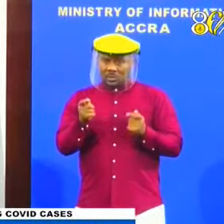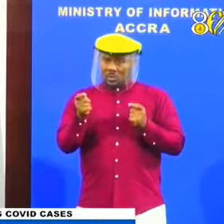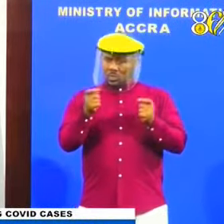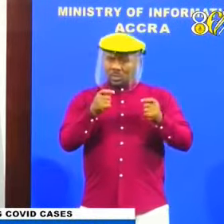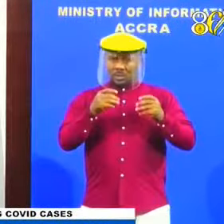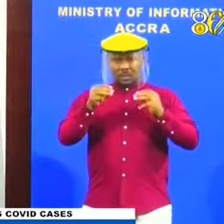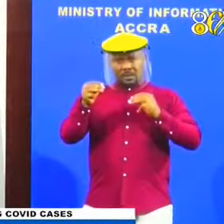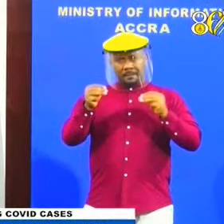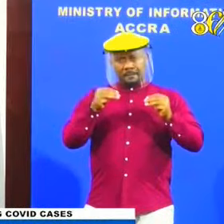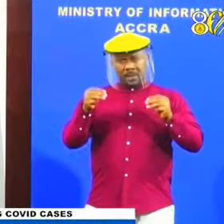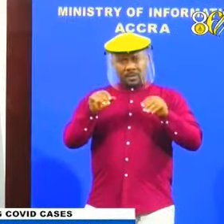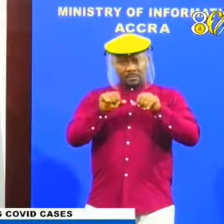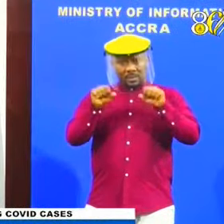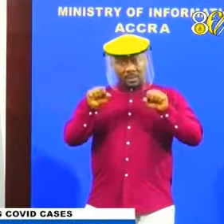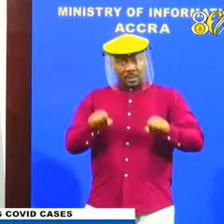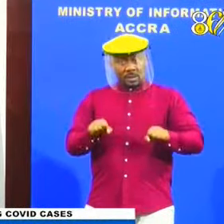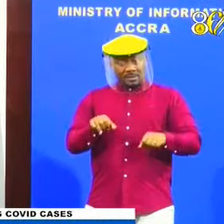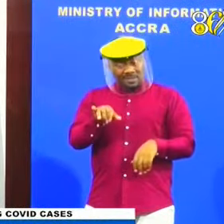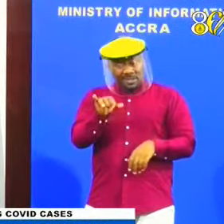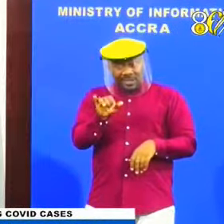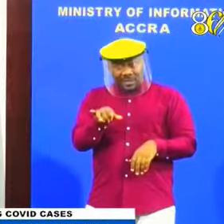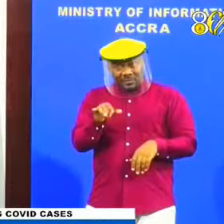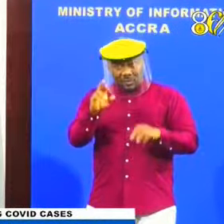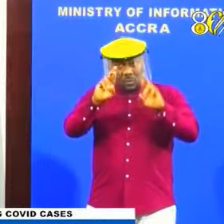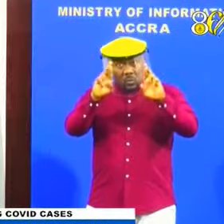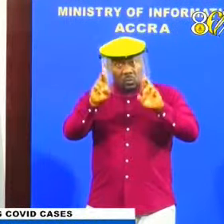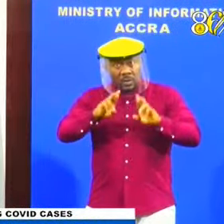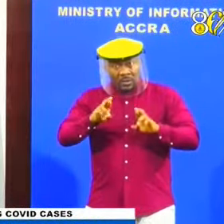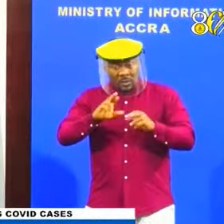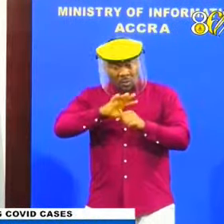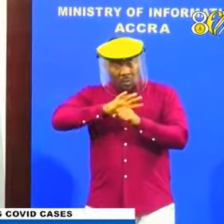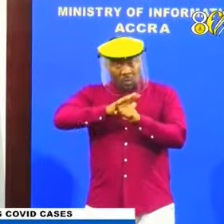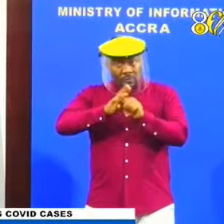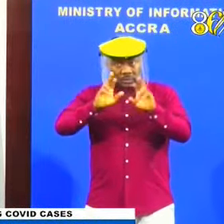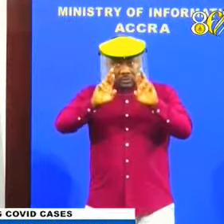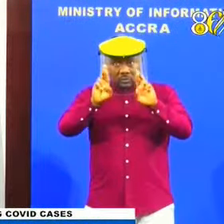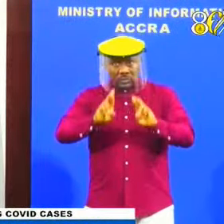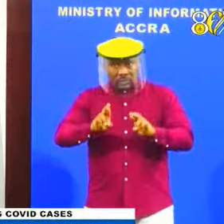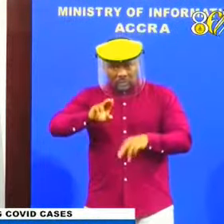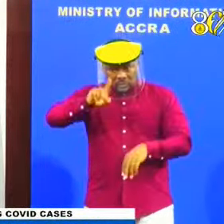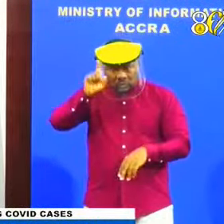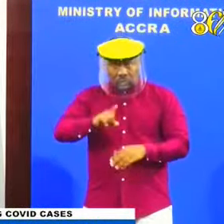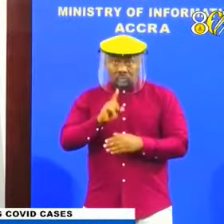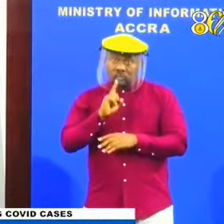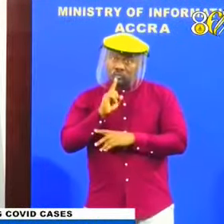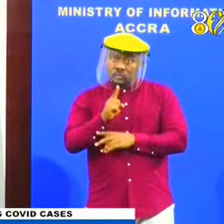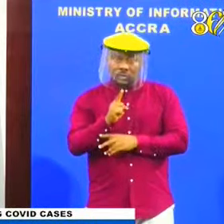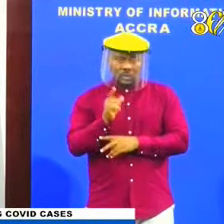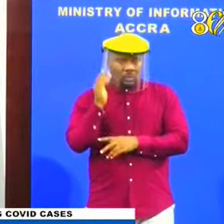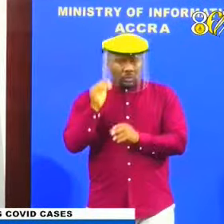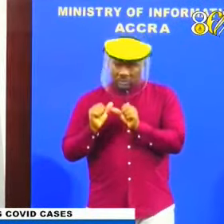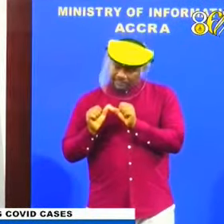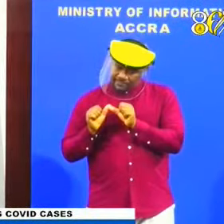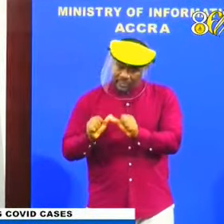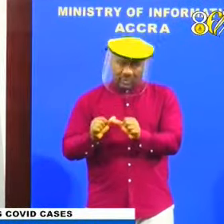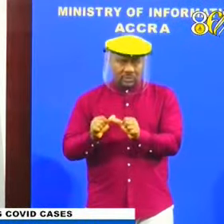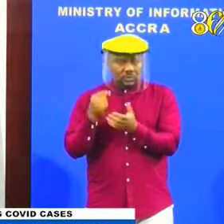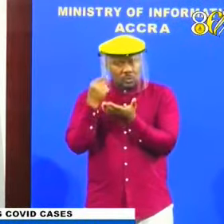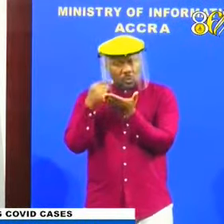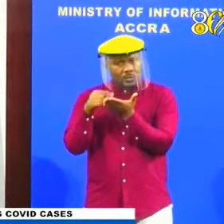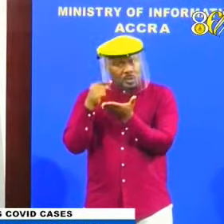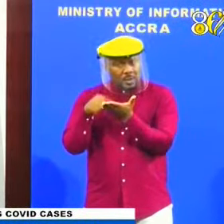device integrity to be maintained and for the results that come out of that system to be credible will be so.